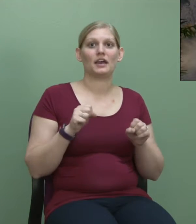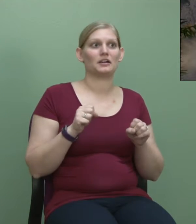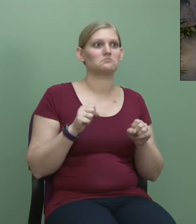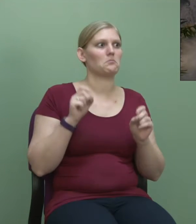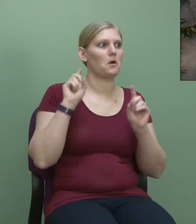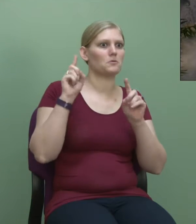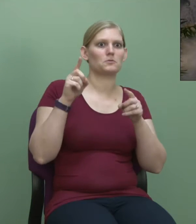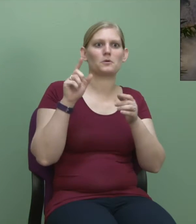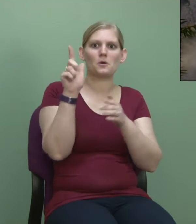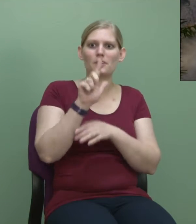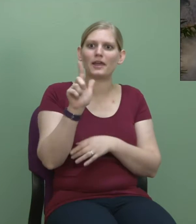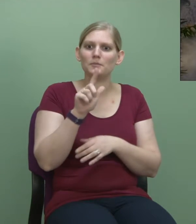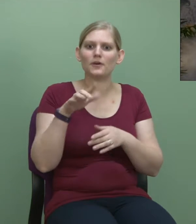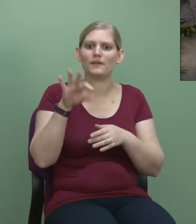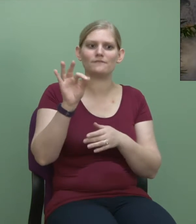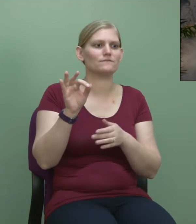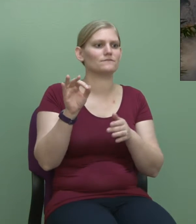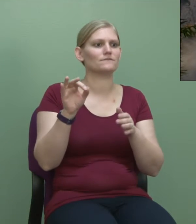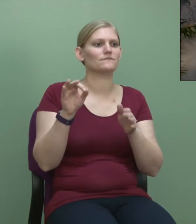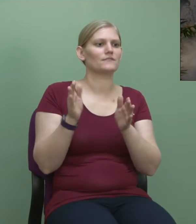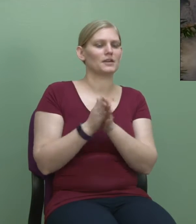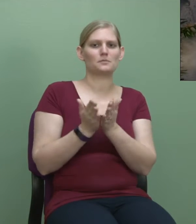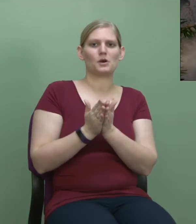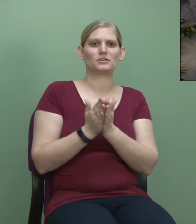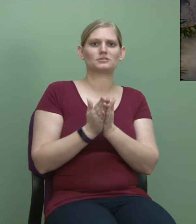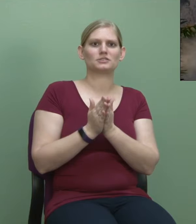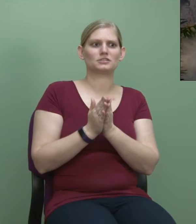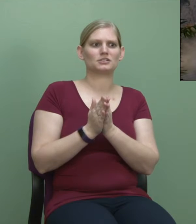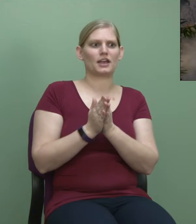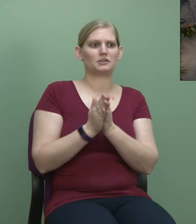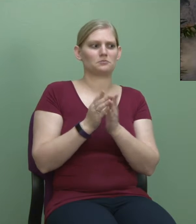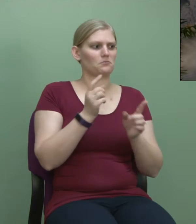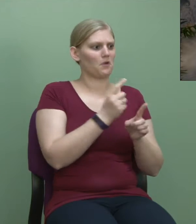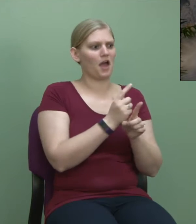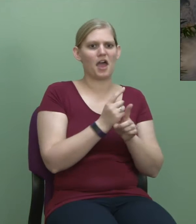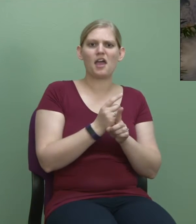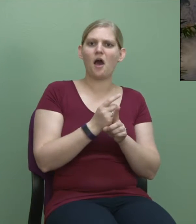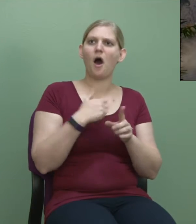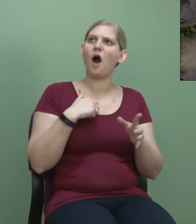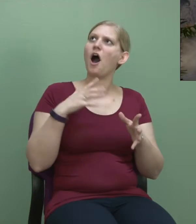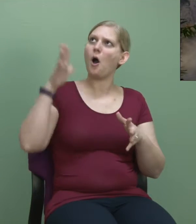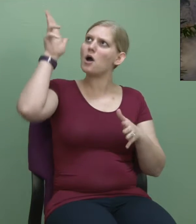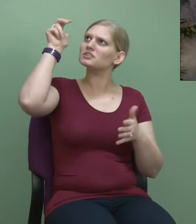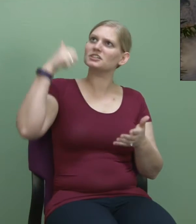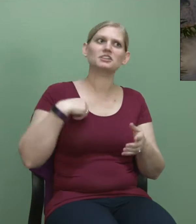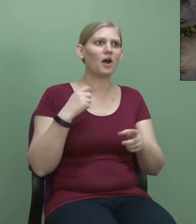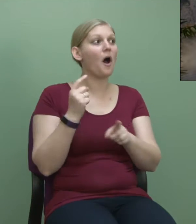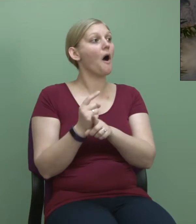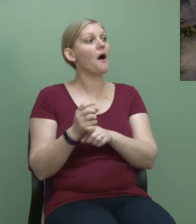horses. Let them search through the different books and see what they can find, and it's almost like a